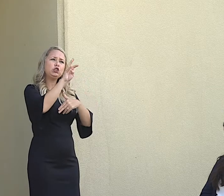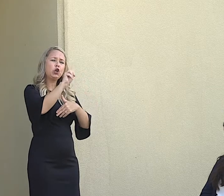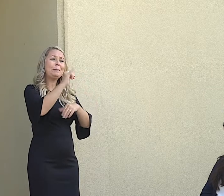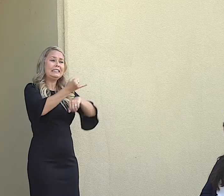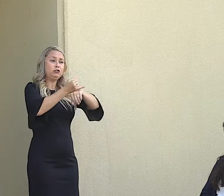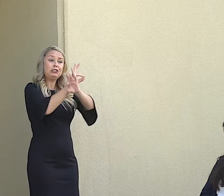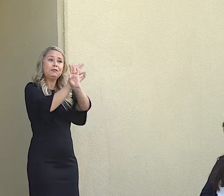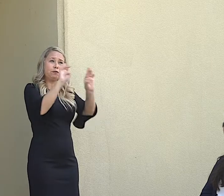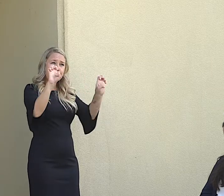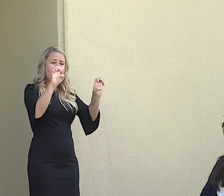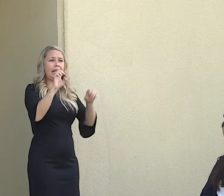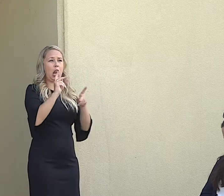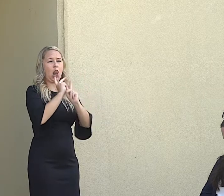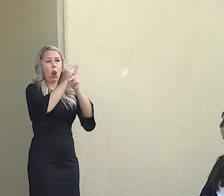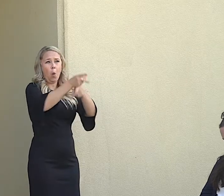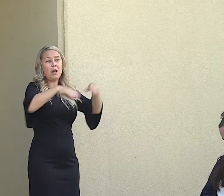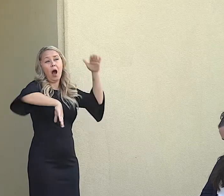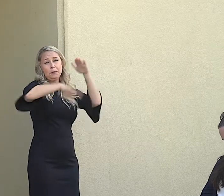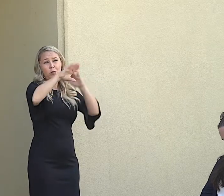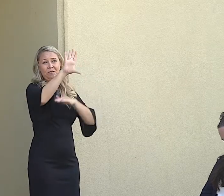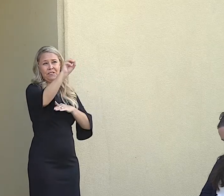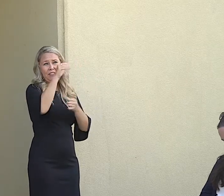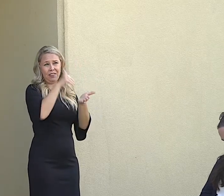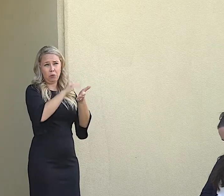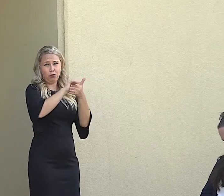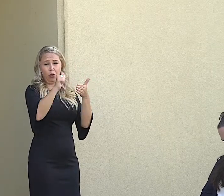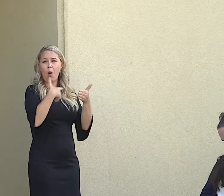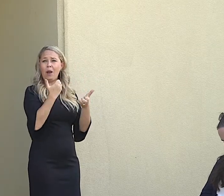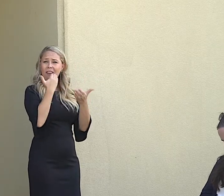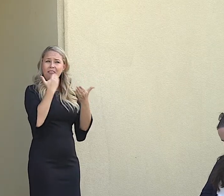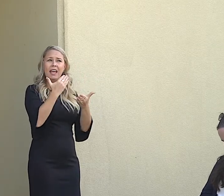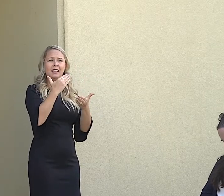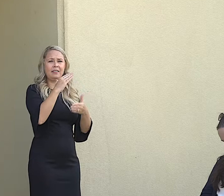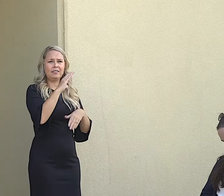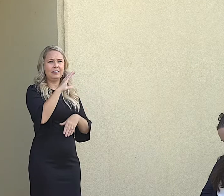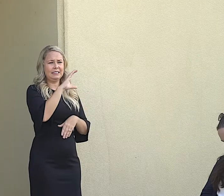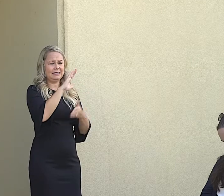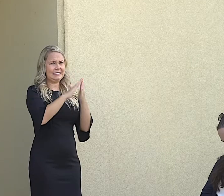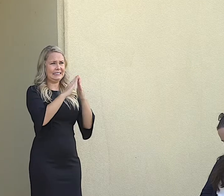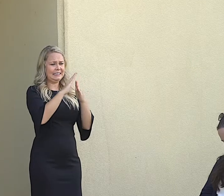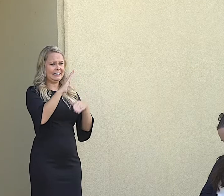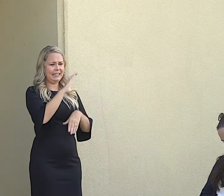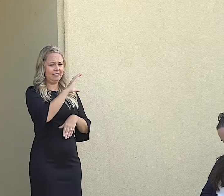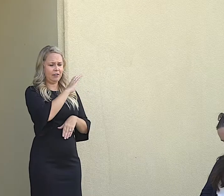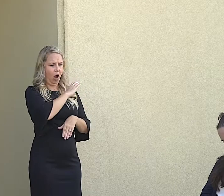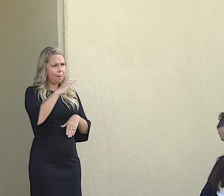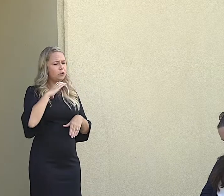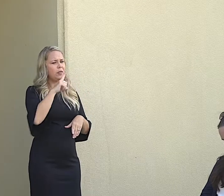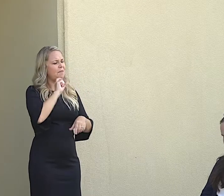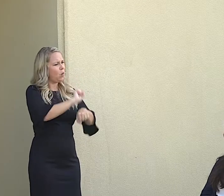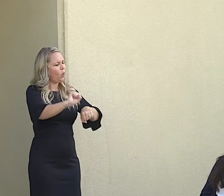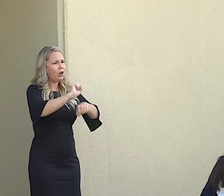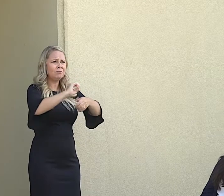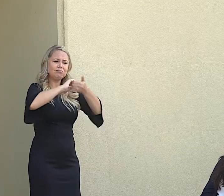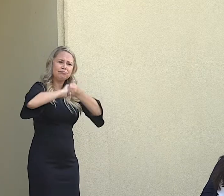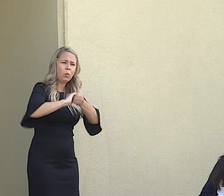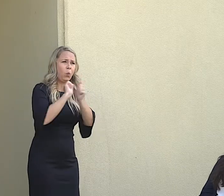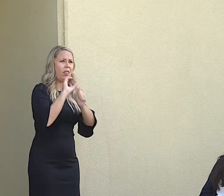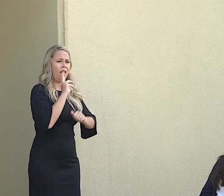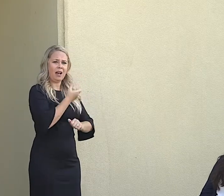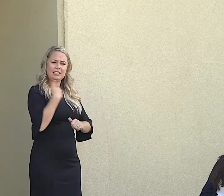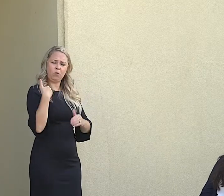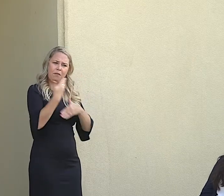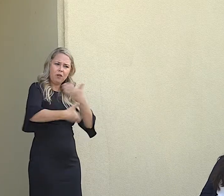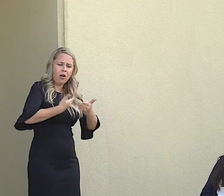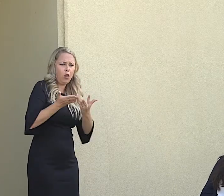up to $50,000. I would like to thank the St. Johns County Chamber of Commerce. They have been working hand in hand with us as we